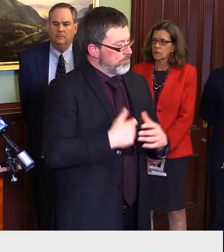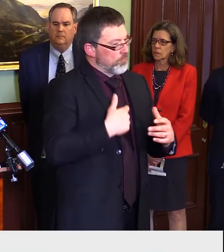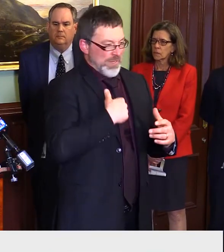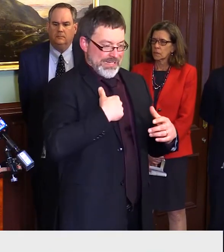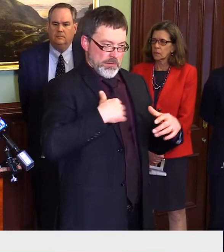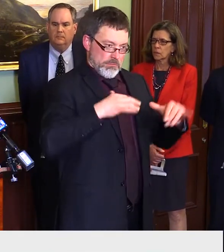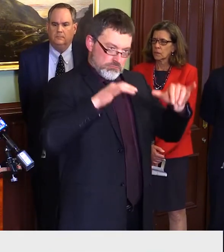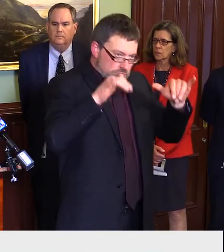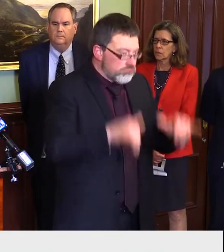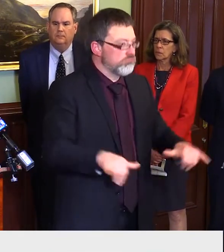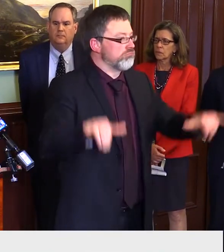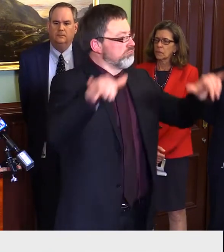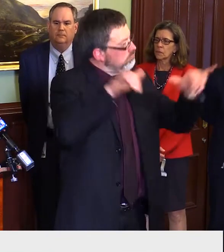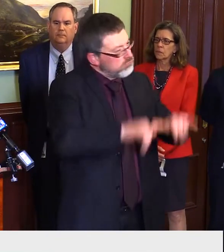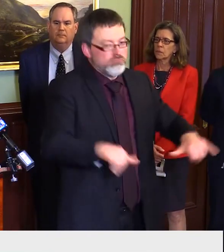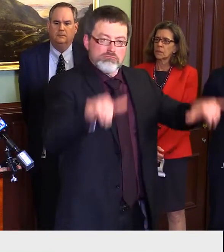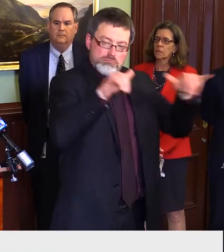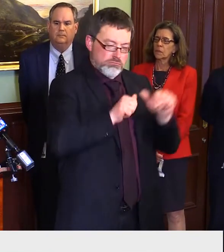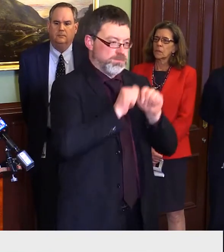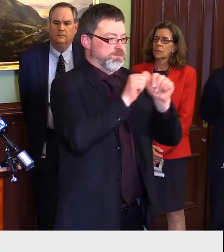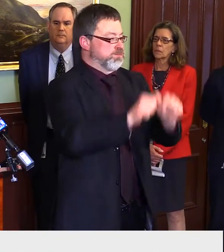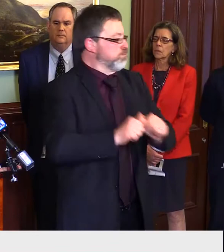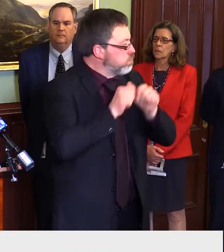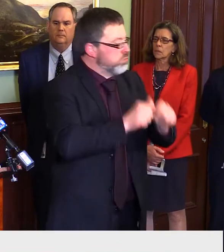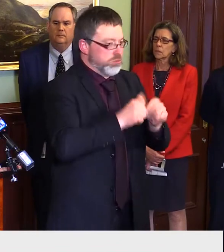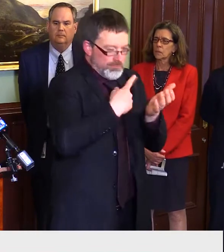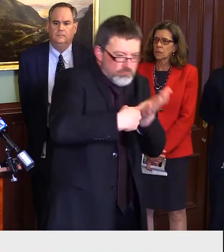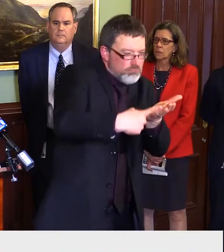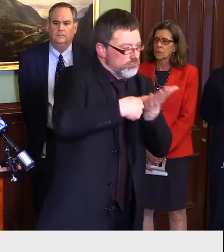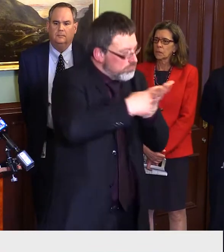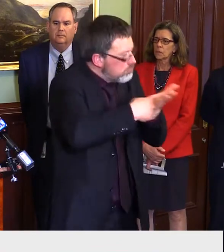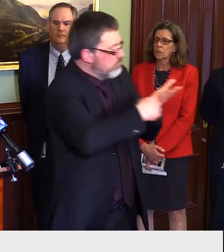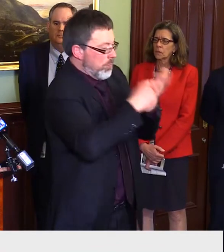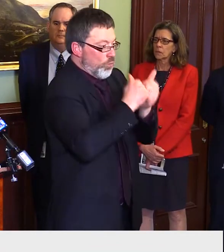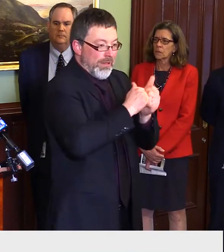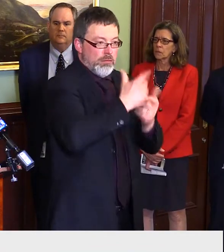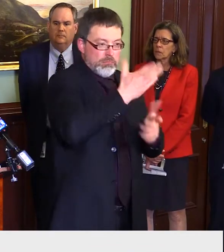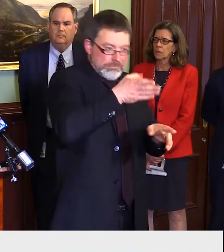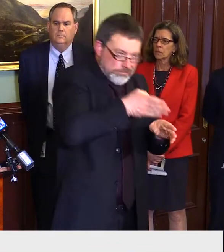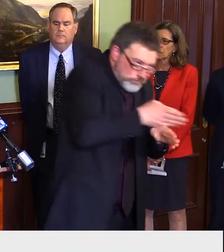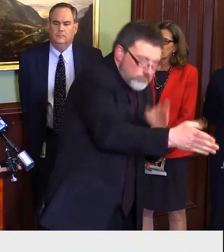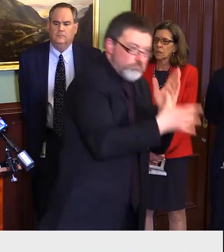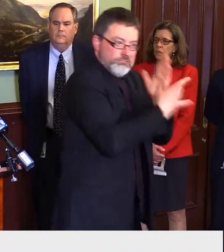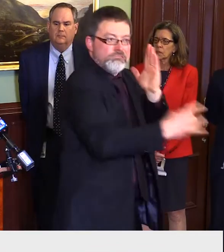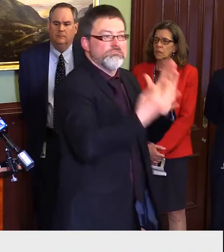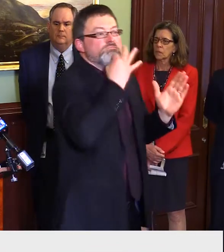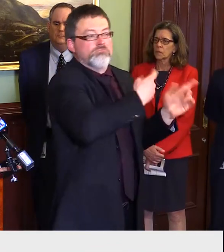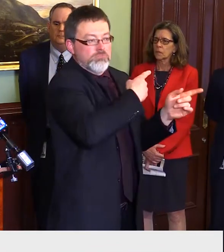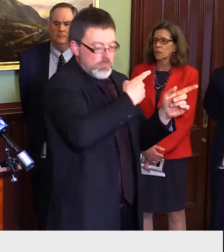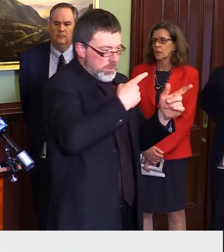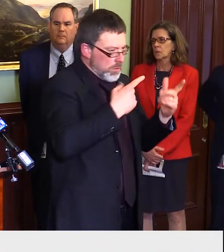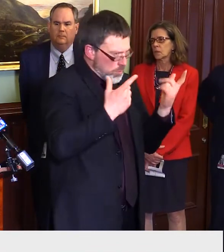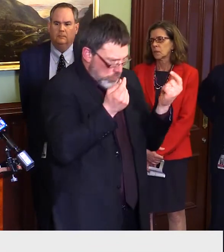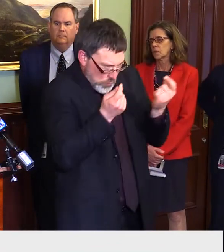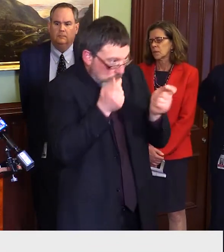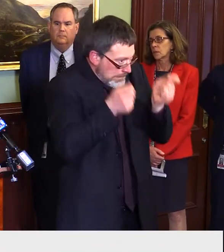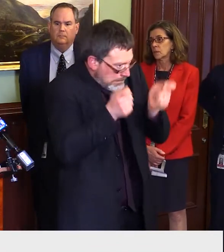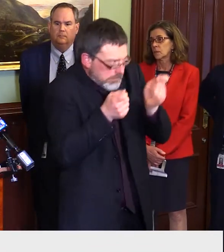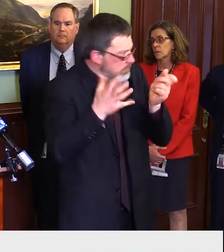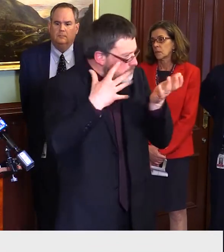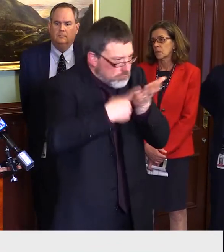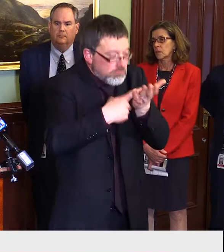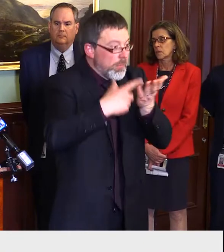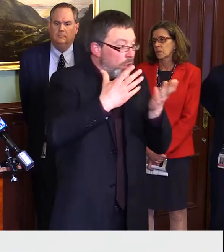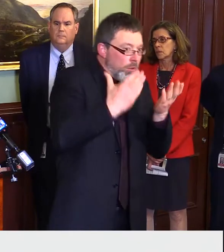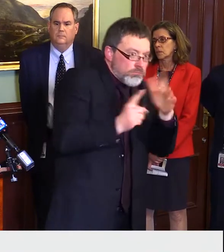questions and concerns from our provider community, we're updating information and developing new guidance regularly. As we develop new guidance, it's available to